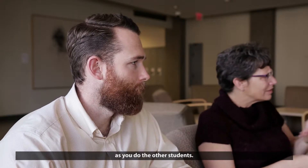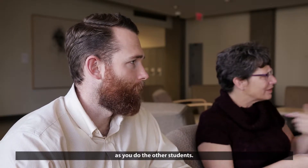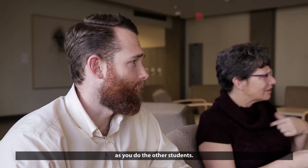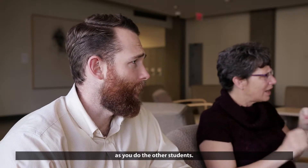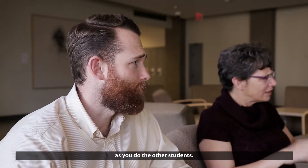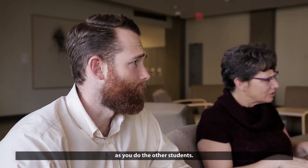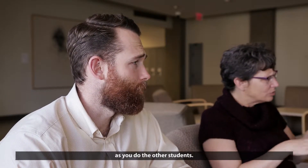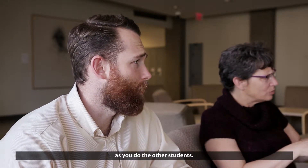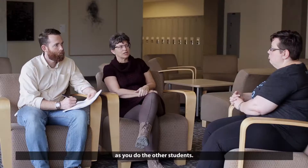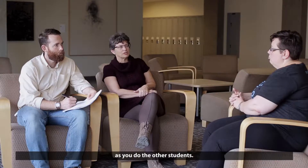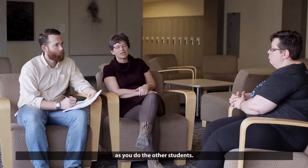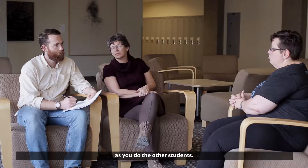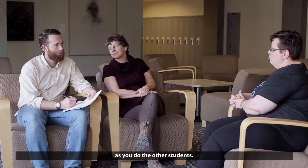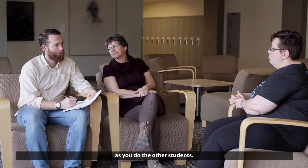other students.